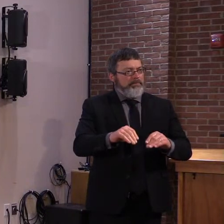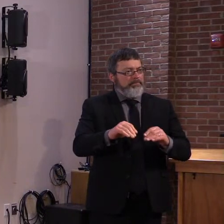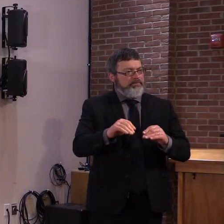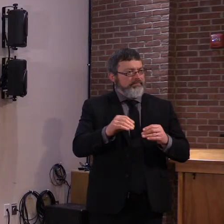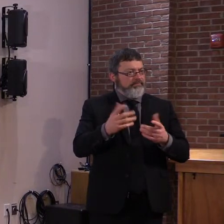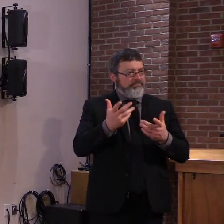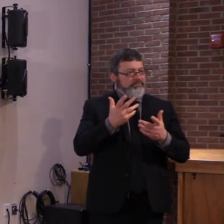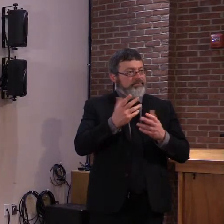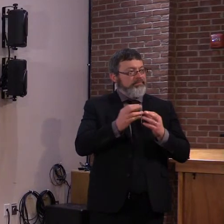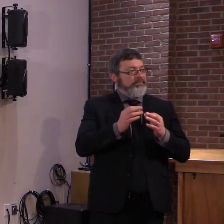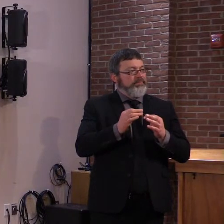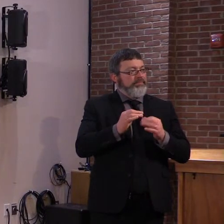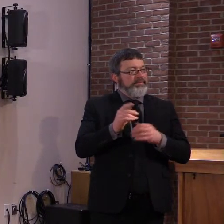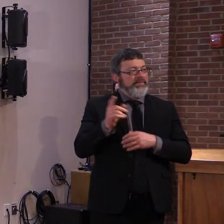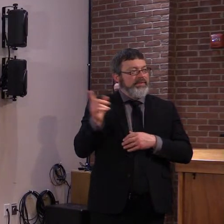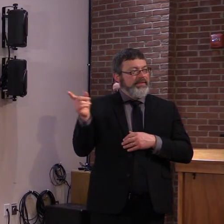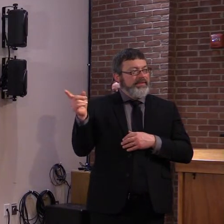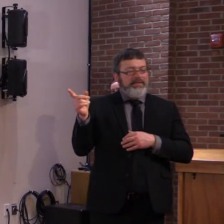Try that again, Stuart.